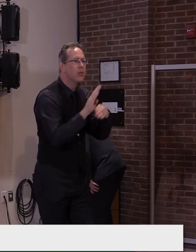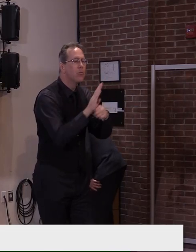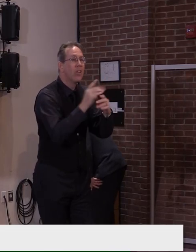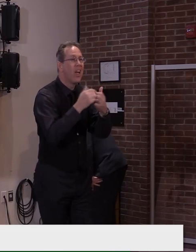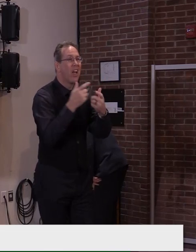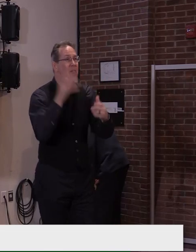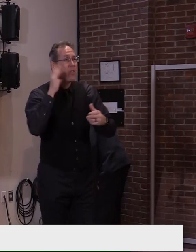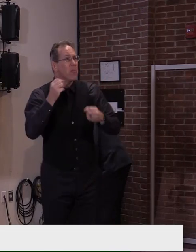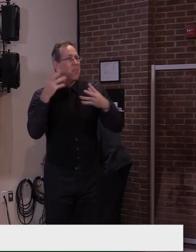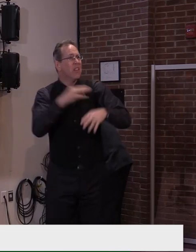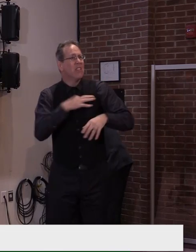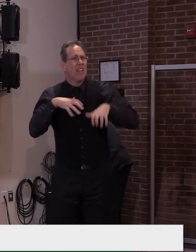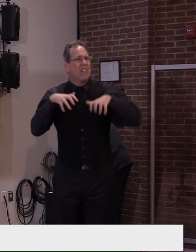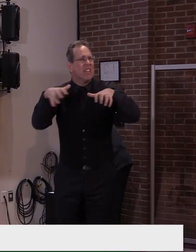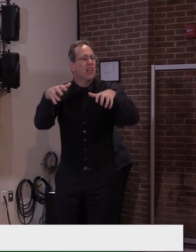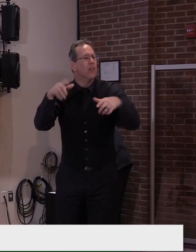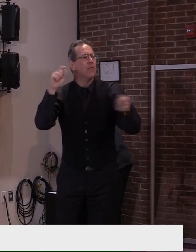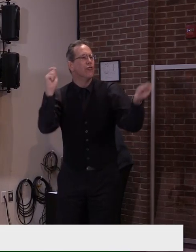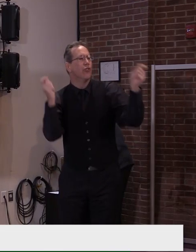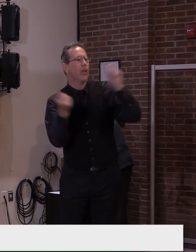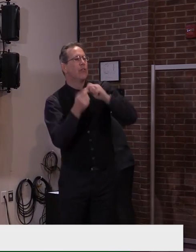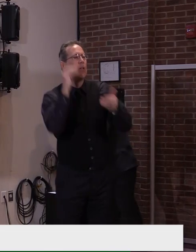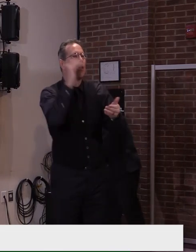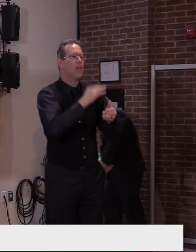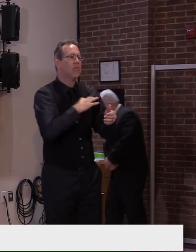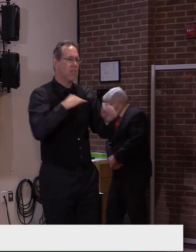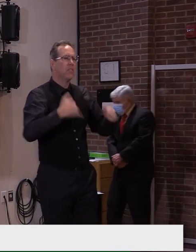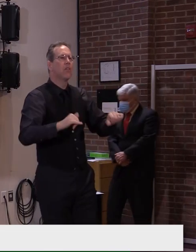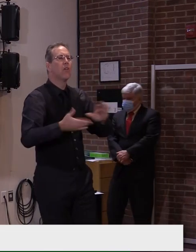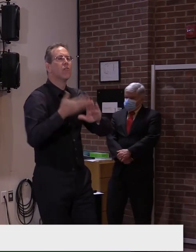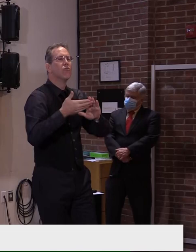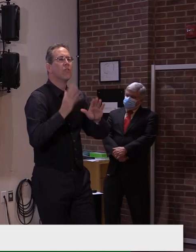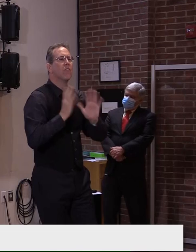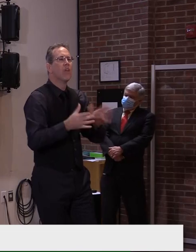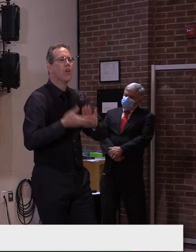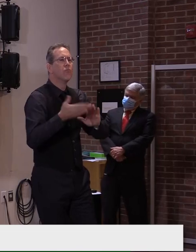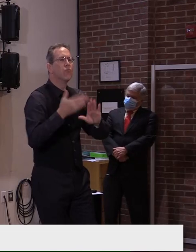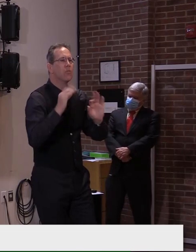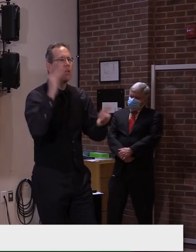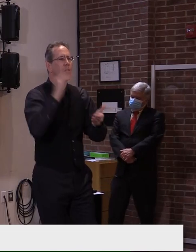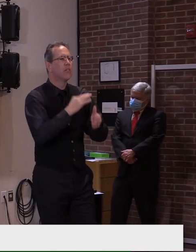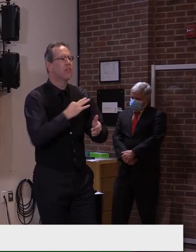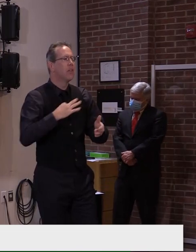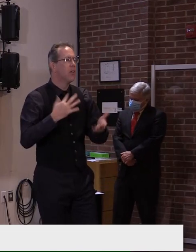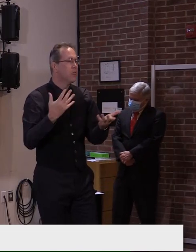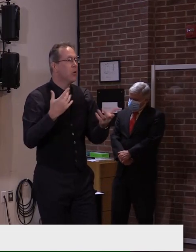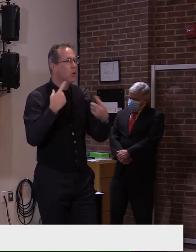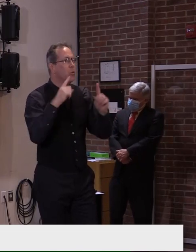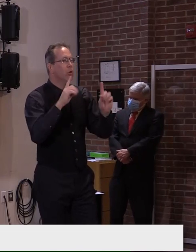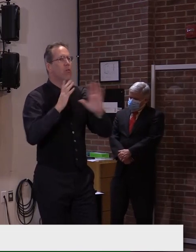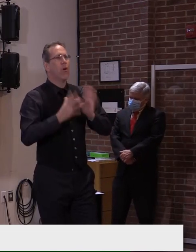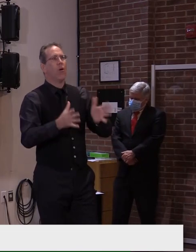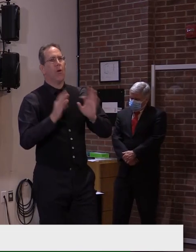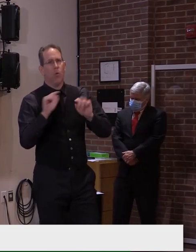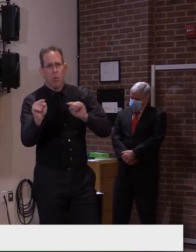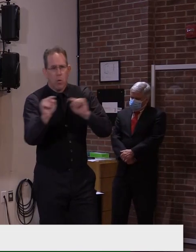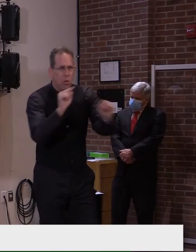So overall, I think we're feeling very fortunate about where we're headed and hope that we can continue and that we